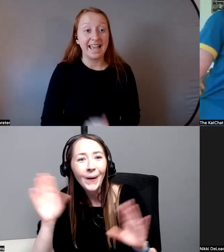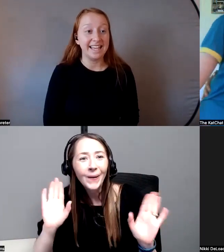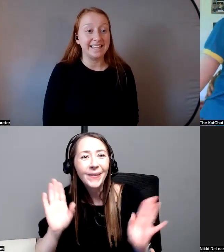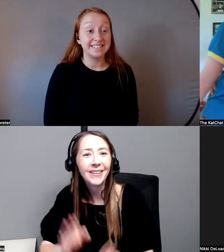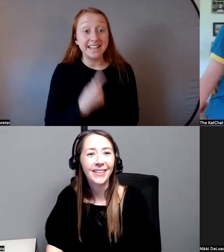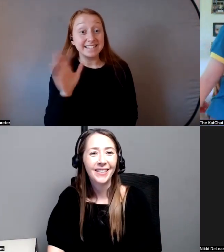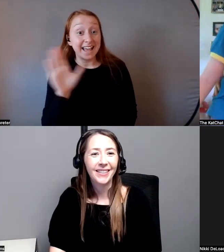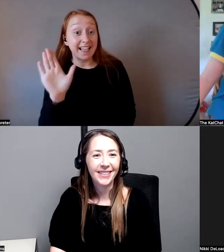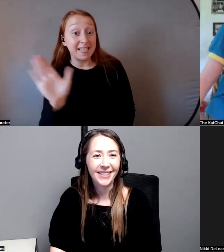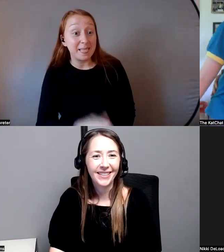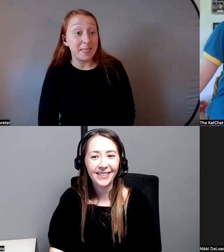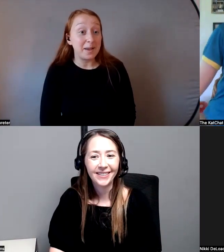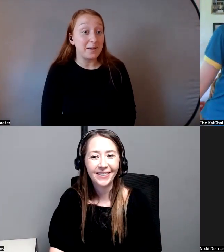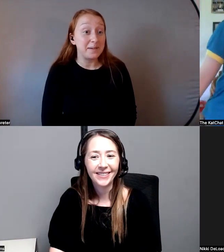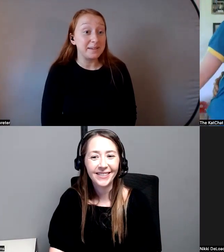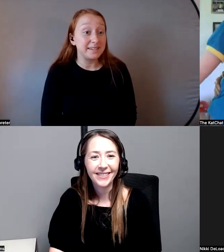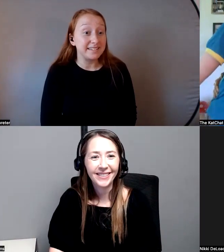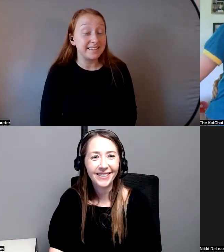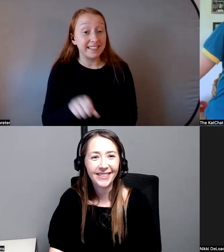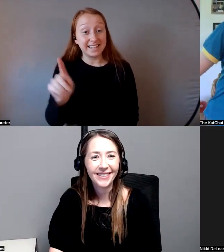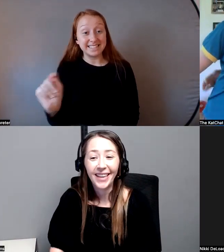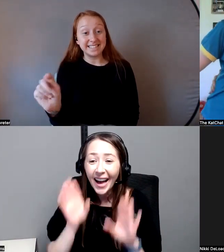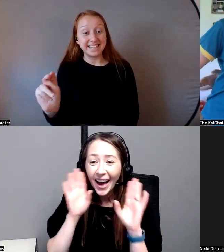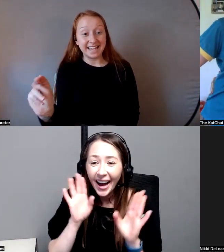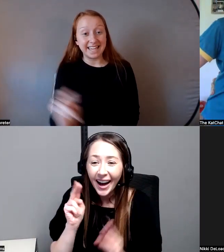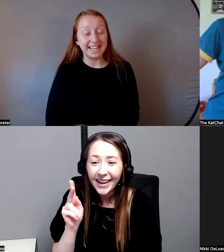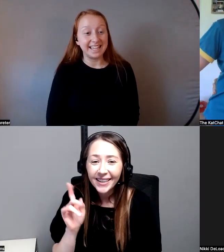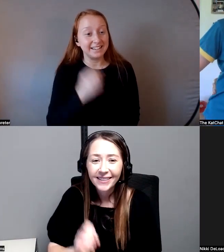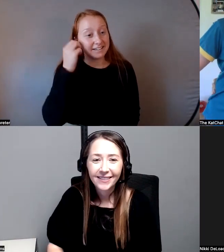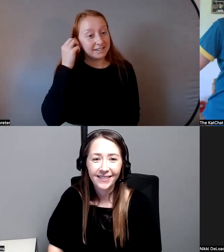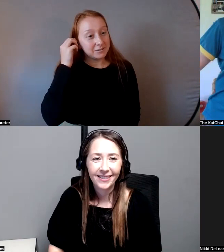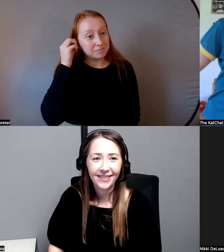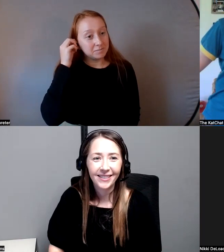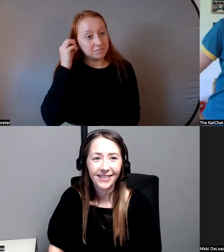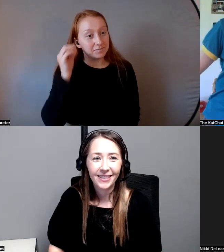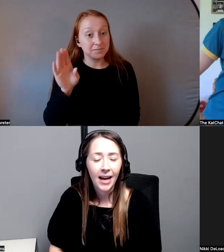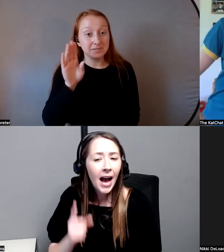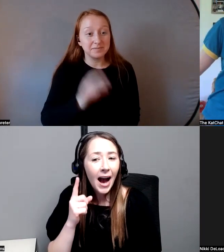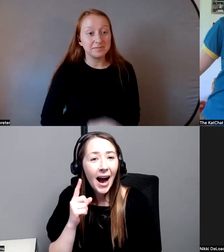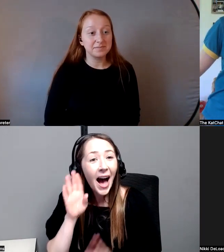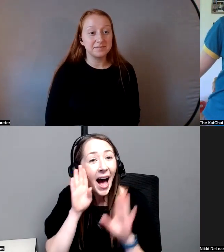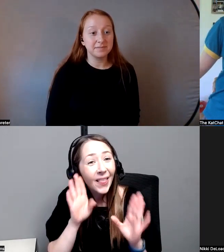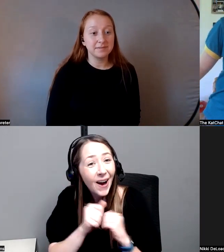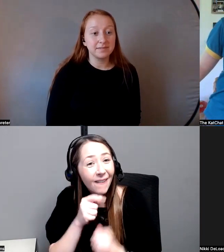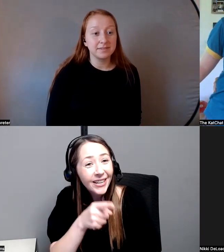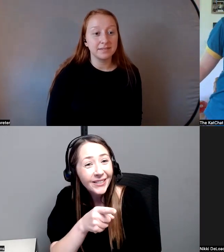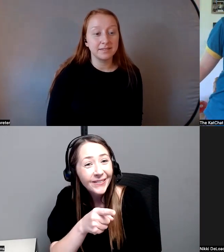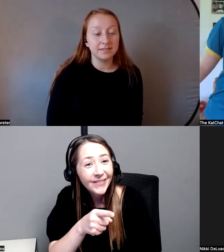to Taylor, the main man, to Nikki. Hi, Nikki. Hi. I was wondering if Hello, buddy. How